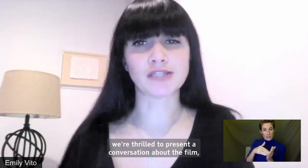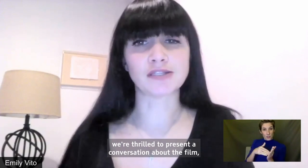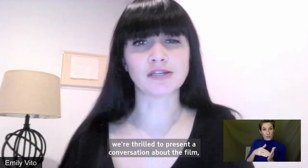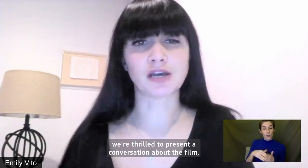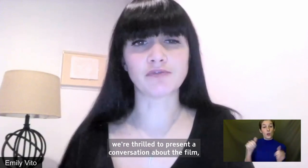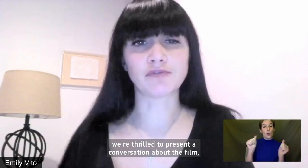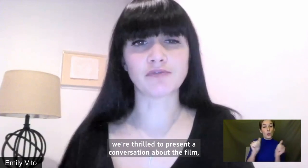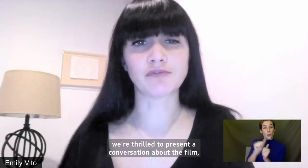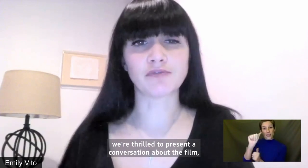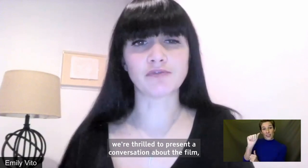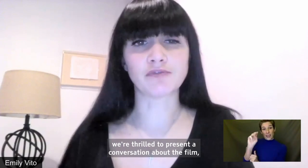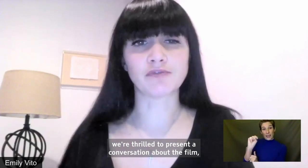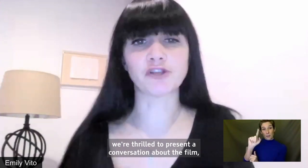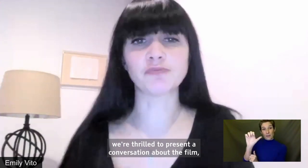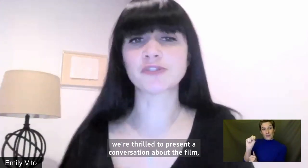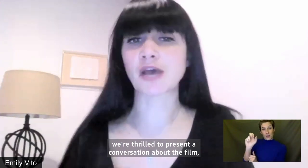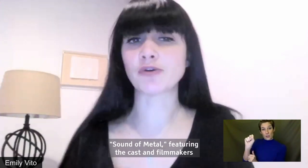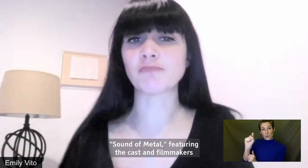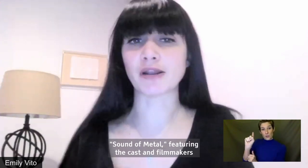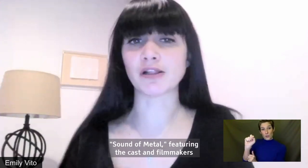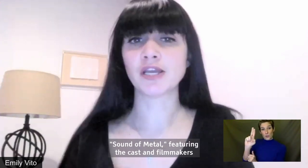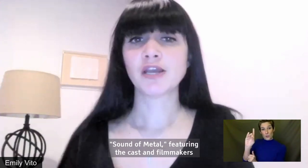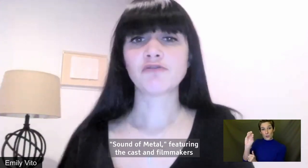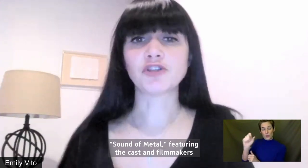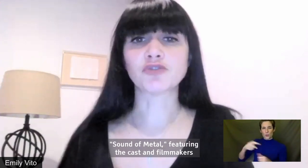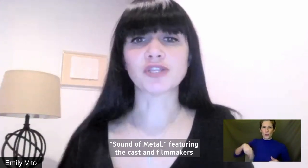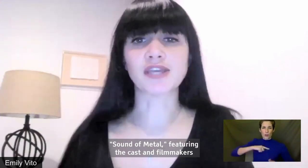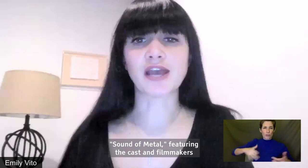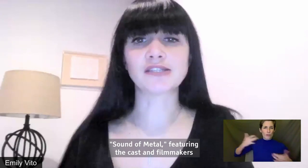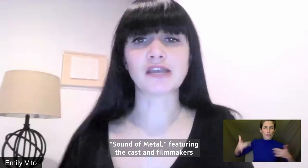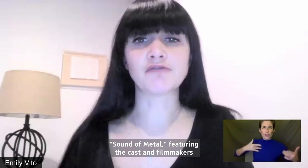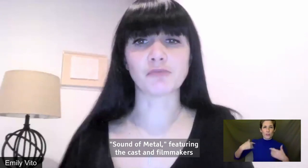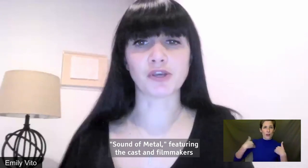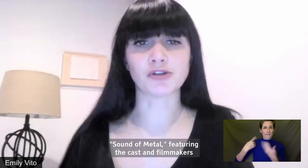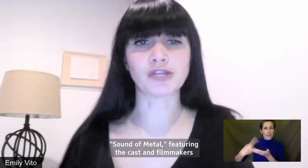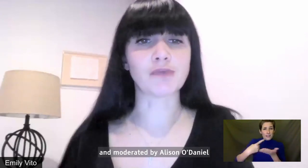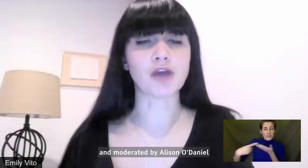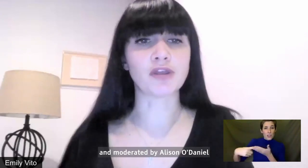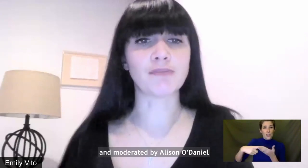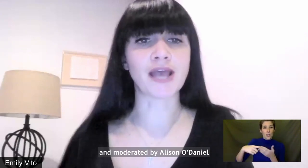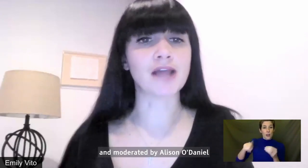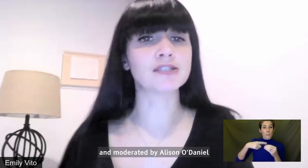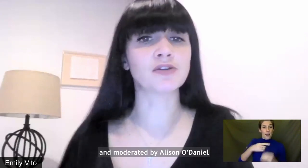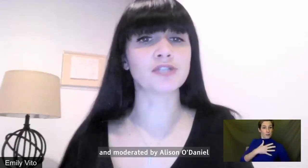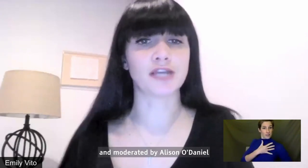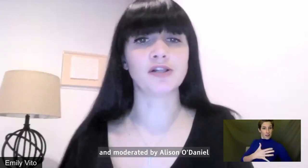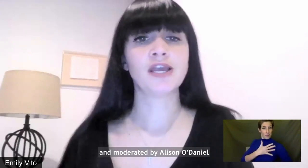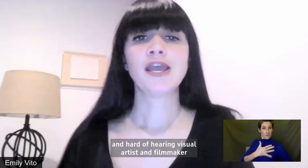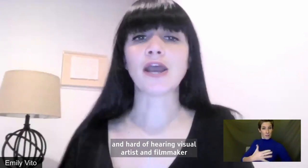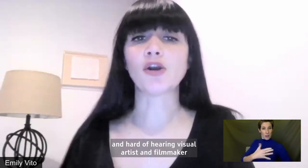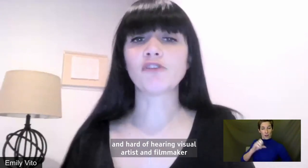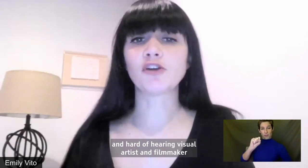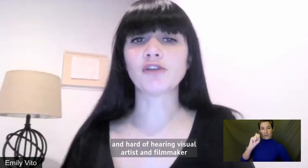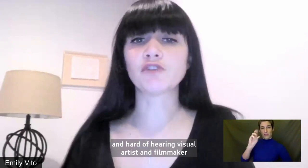to present a conversation about the film Sound of Metal, featuring the cast and filmmakers, and moderated by Alison O’Daniel,